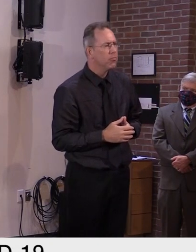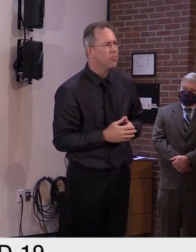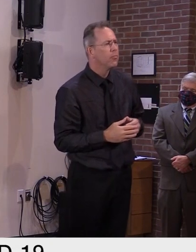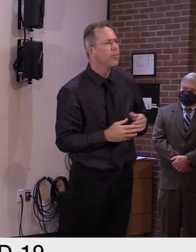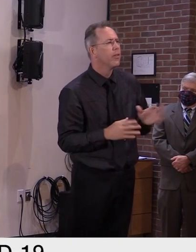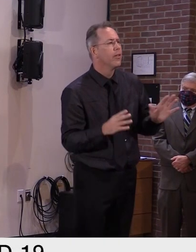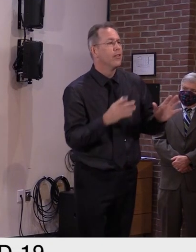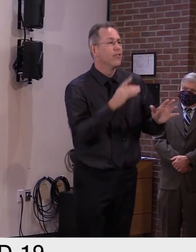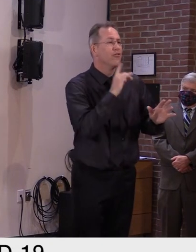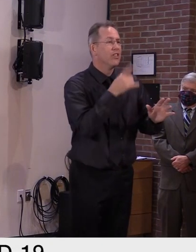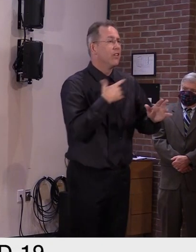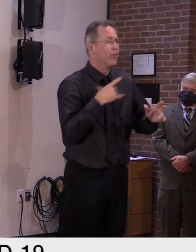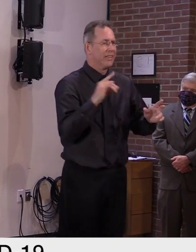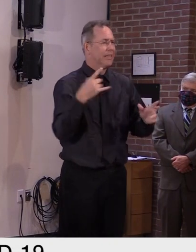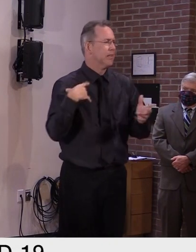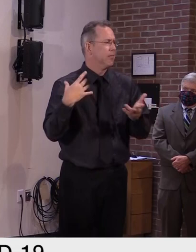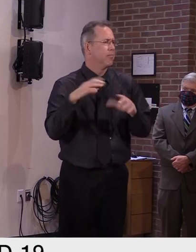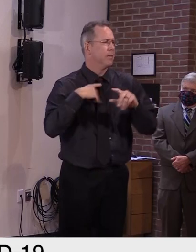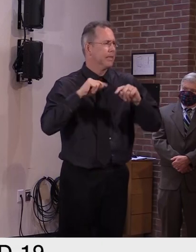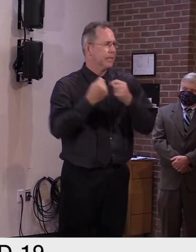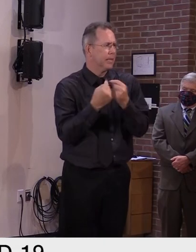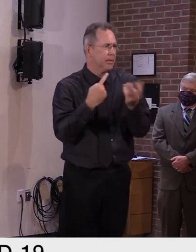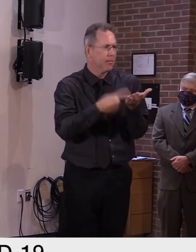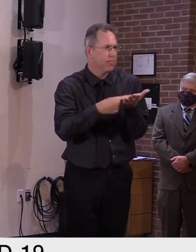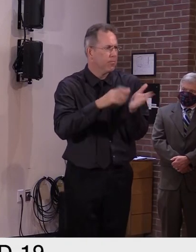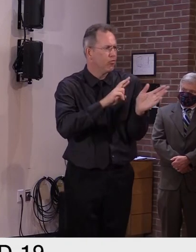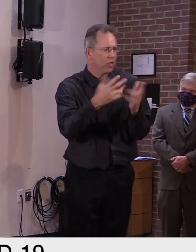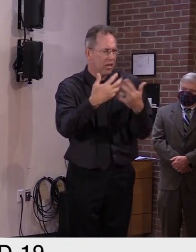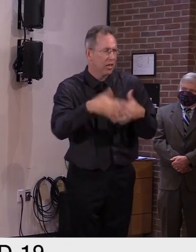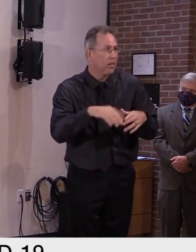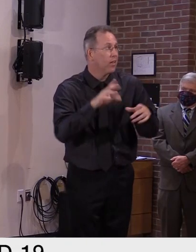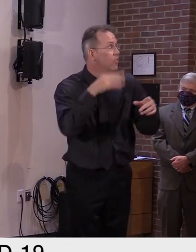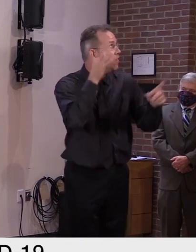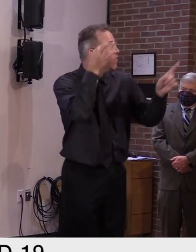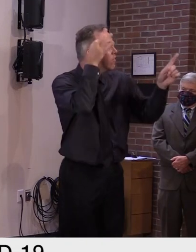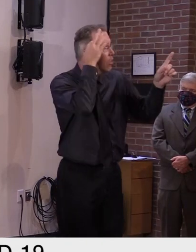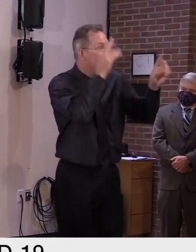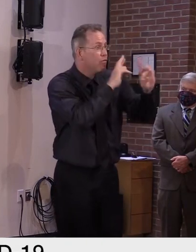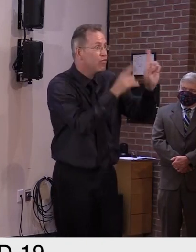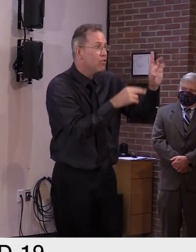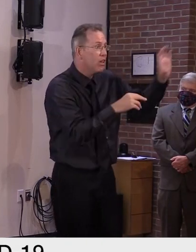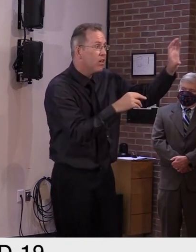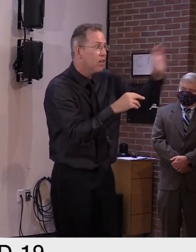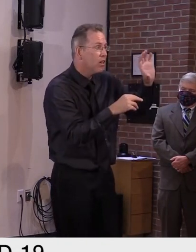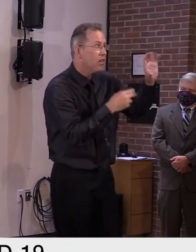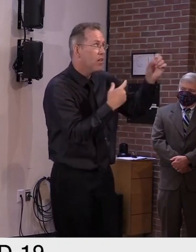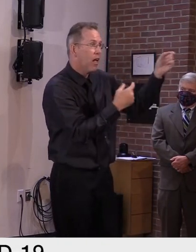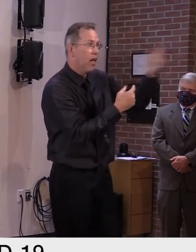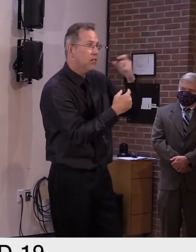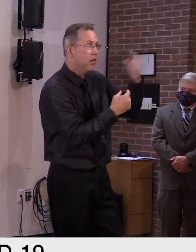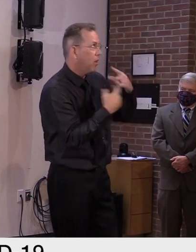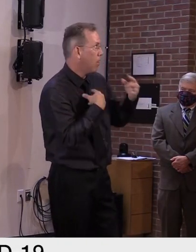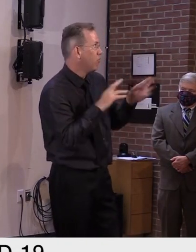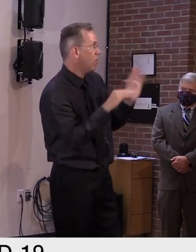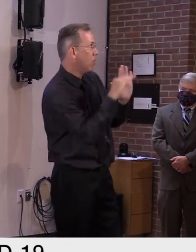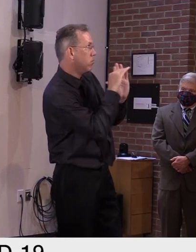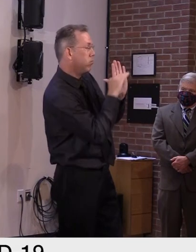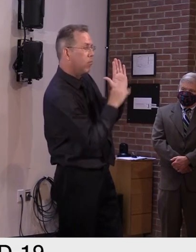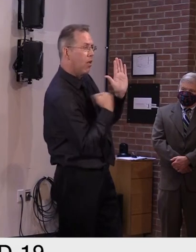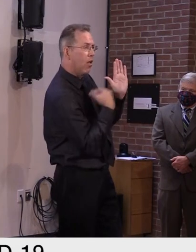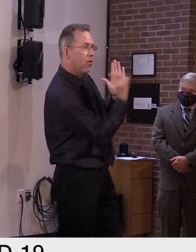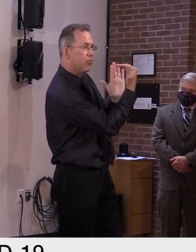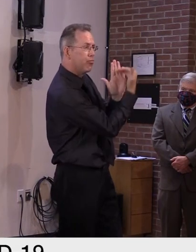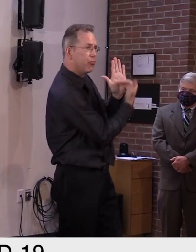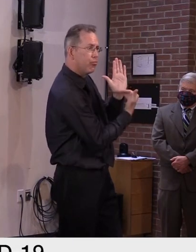questions that were asked by the federal government. We are ready, willing, and able, but there's so many variables and so many